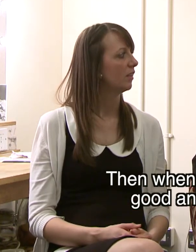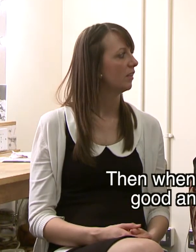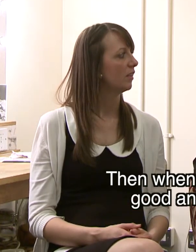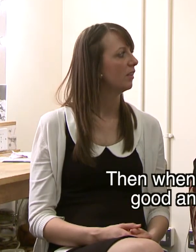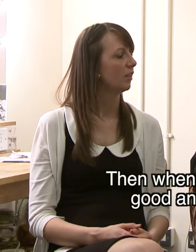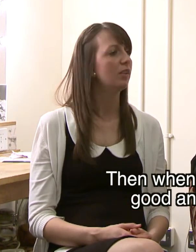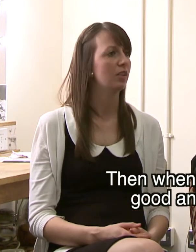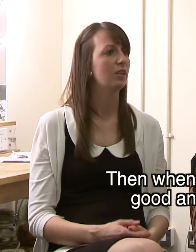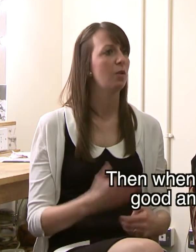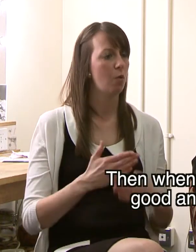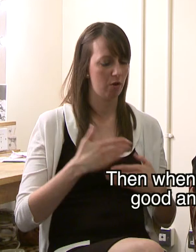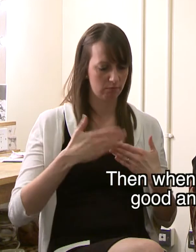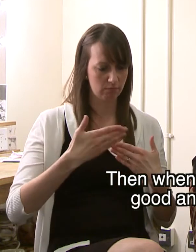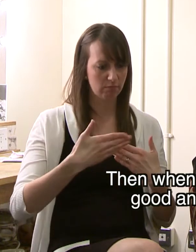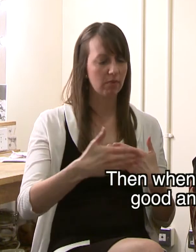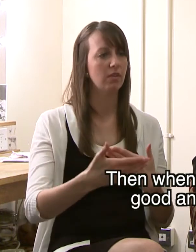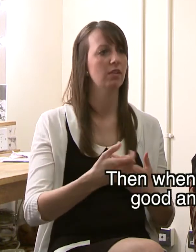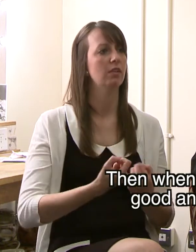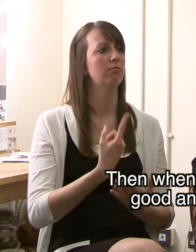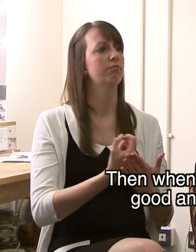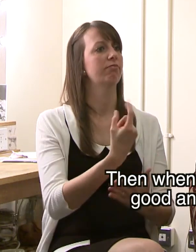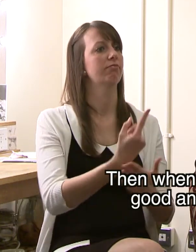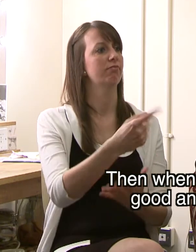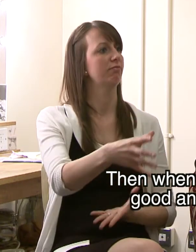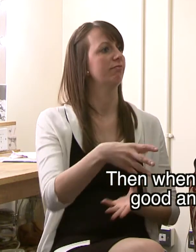is good. It's very good. Comes together.